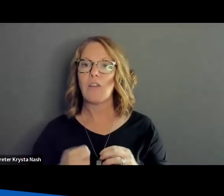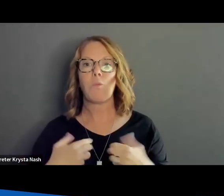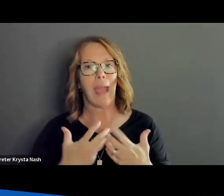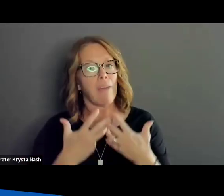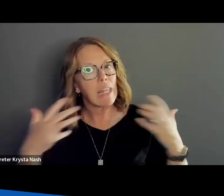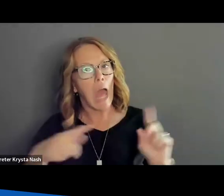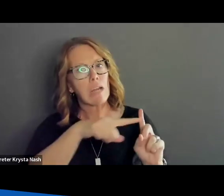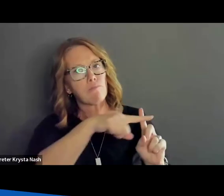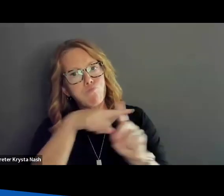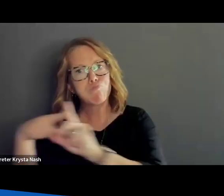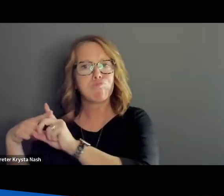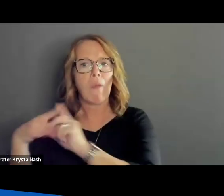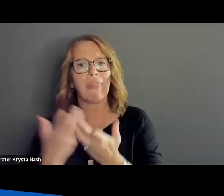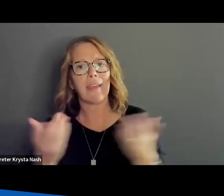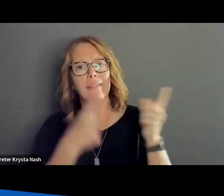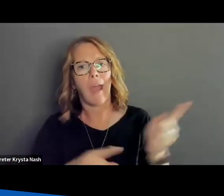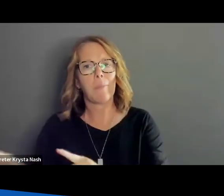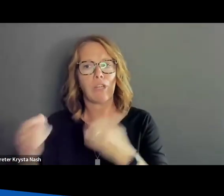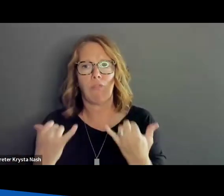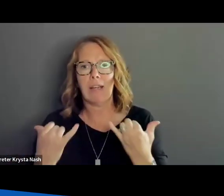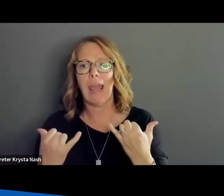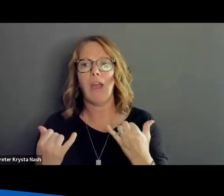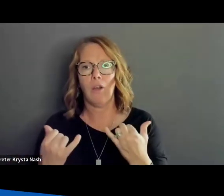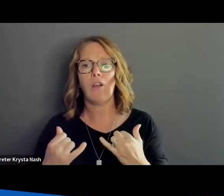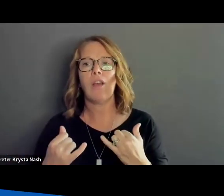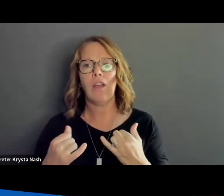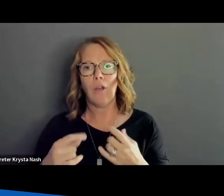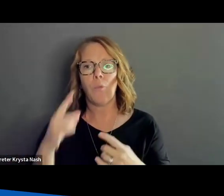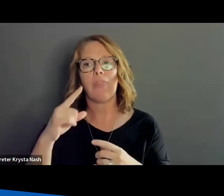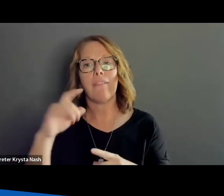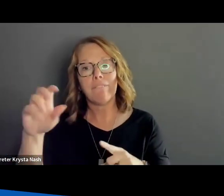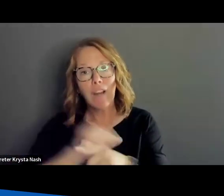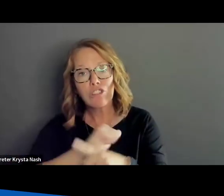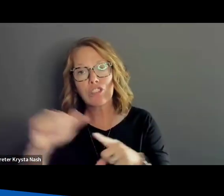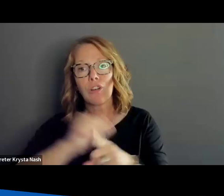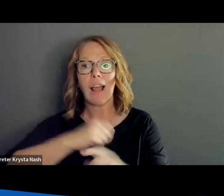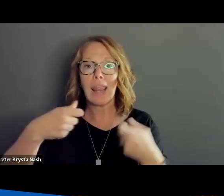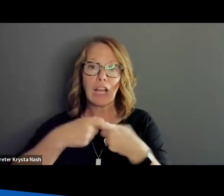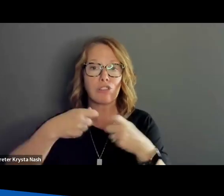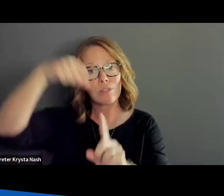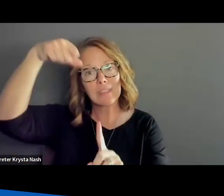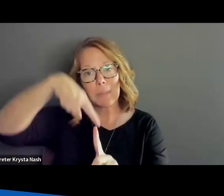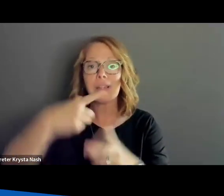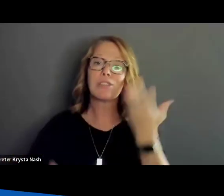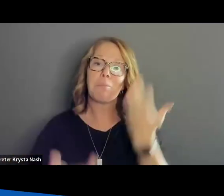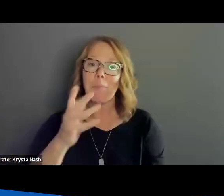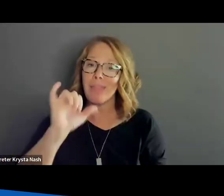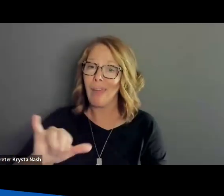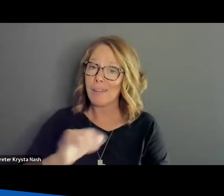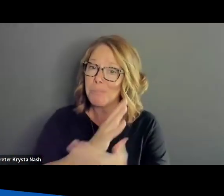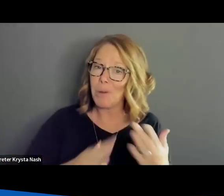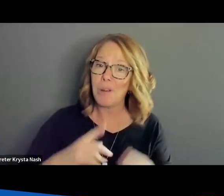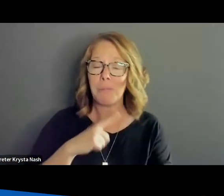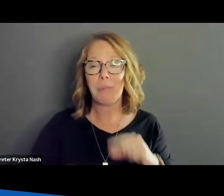promising things that are going on with the functional electrical stimulation. Maybe this might be a part of it, but I always